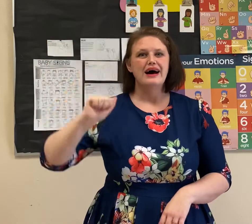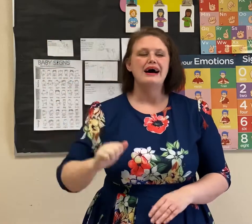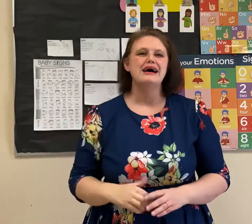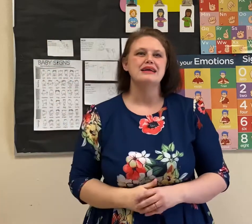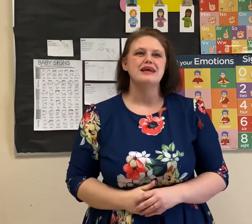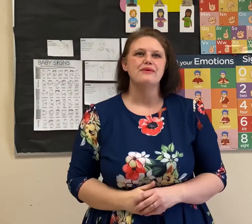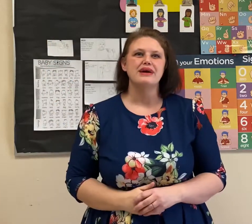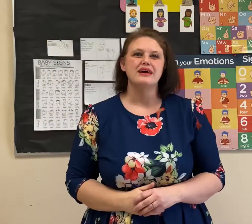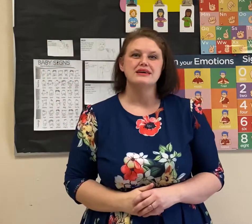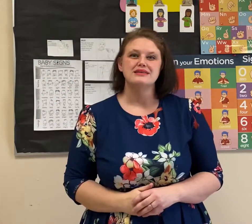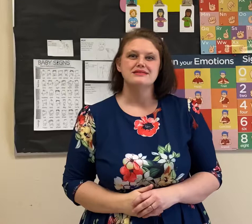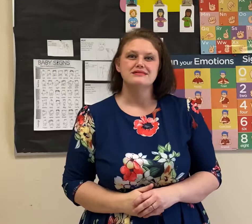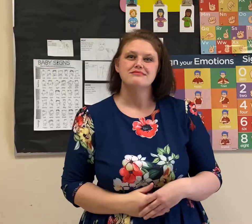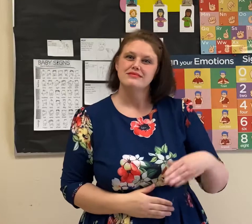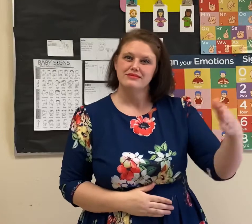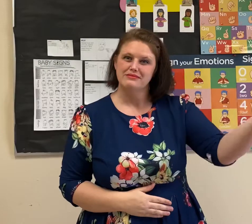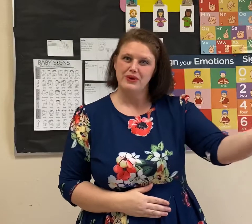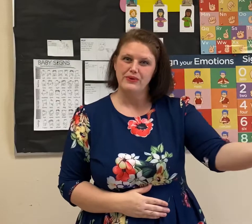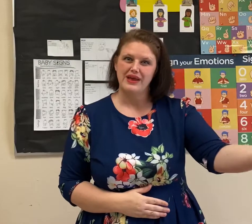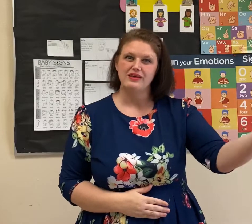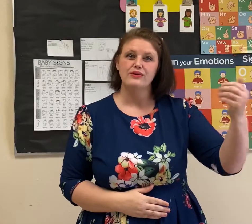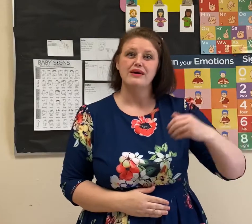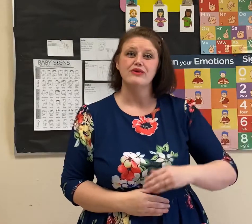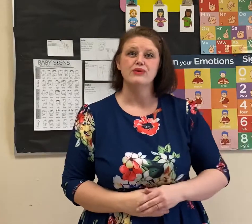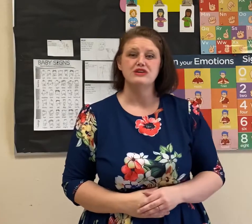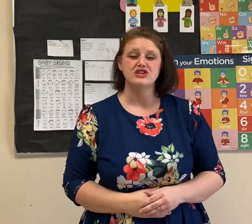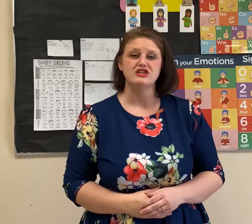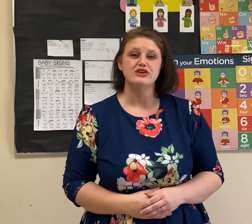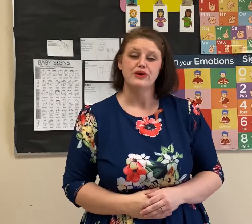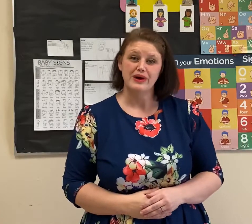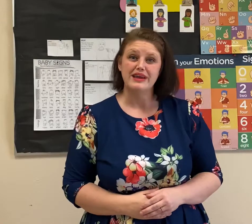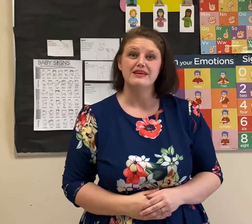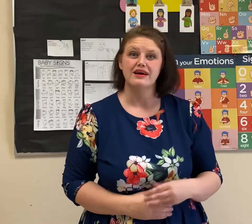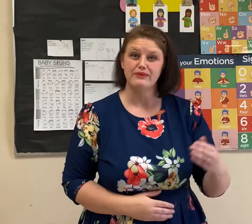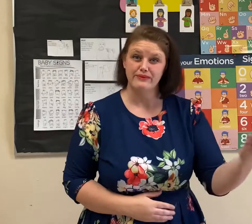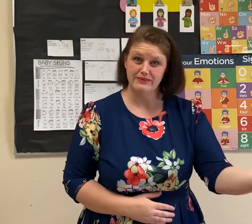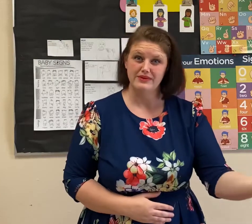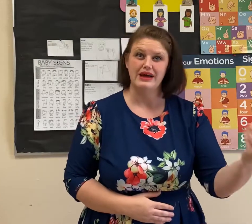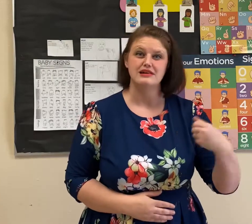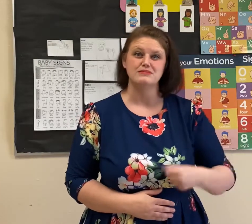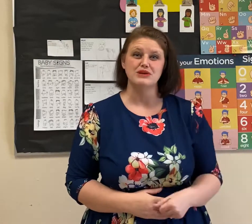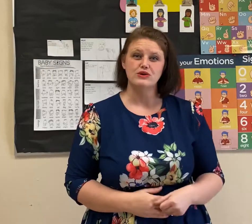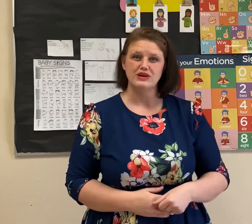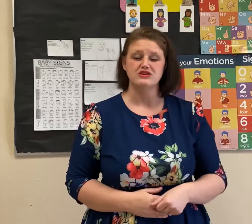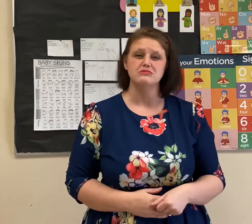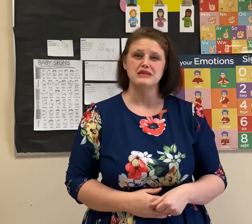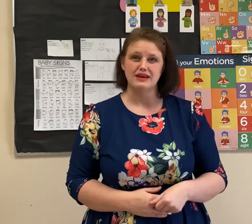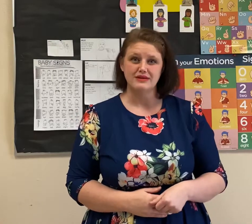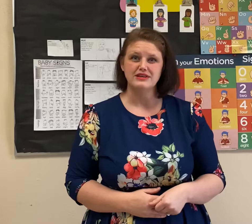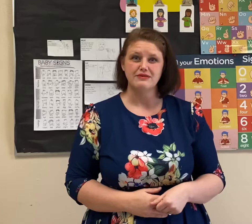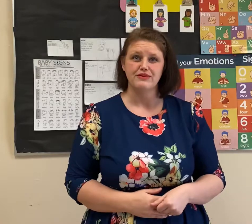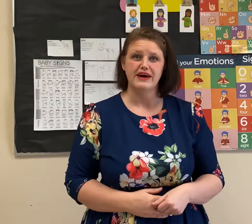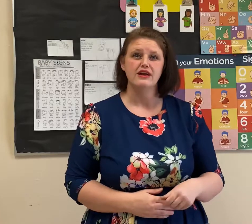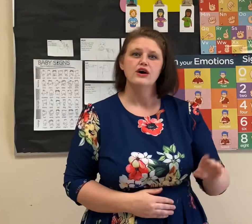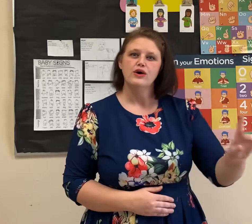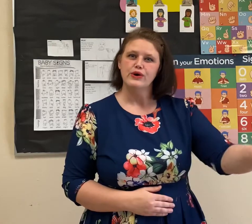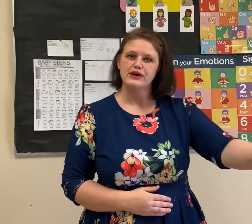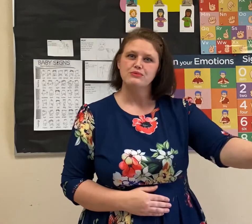And that way I can, okay, you have a question, go ahead and now ask me your question because I have time for that. Or I can point to